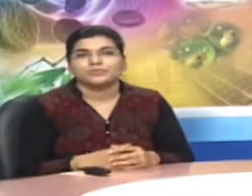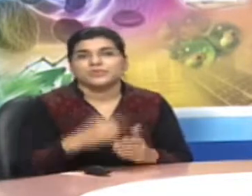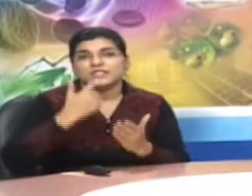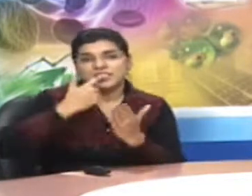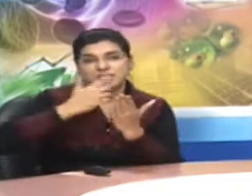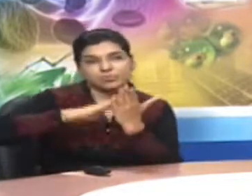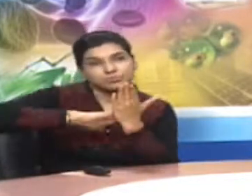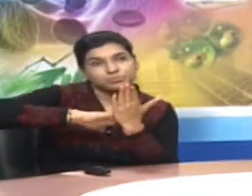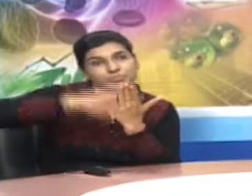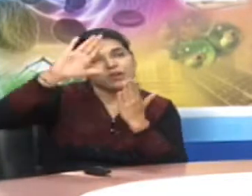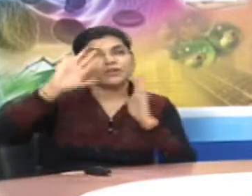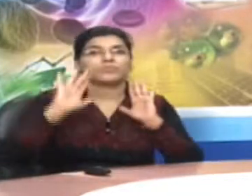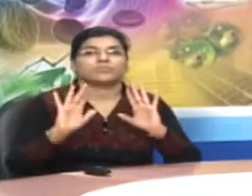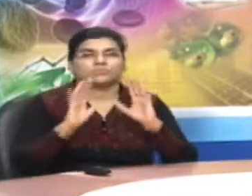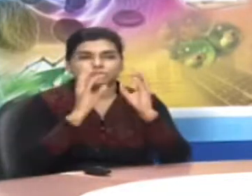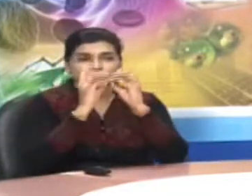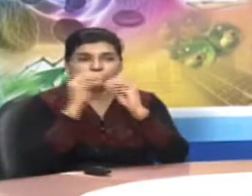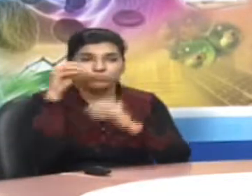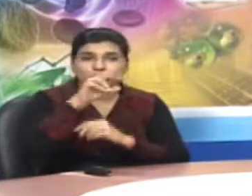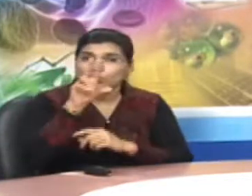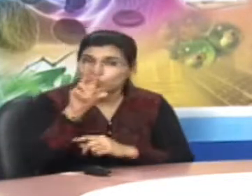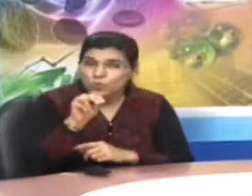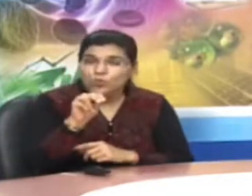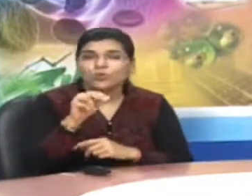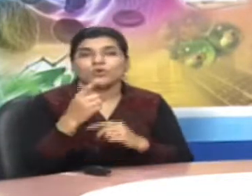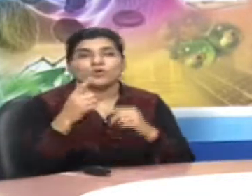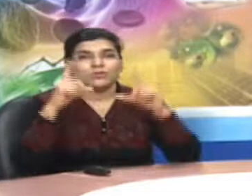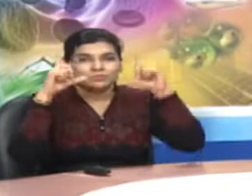Seventh is blank, where there is nothing.